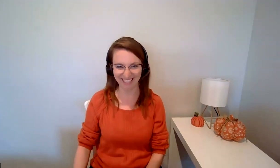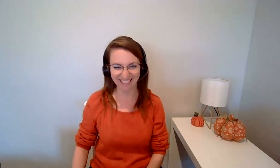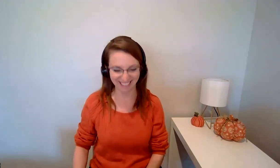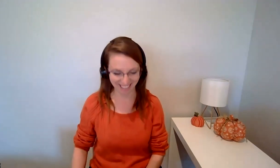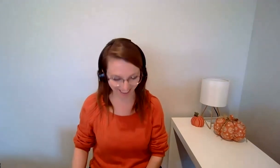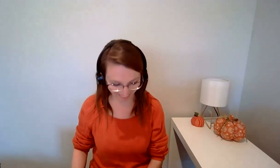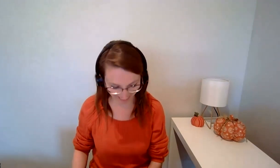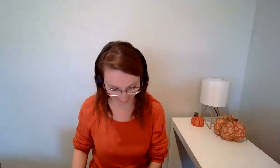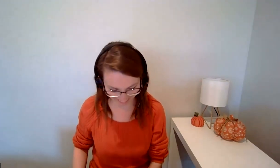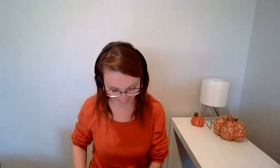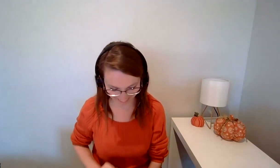All right.